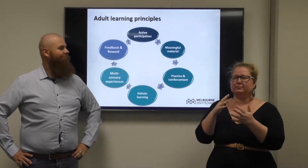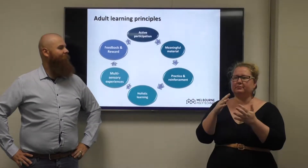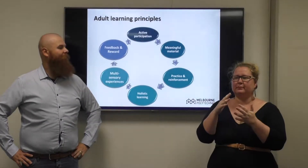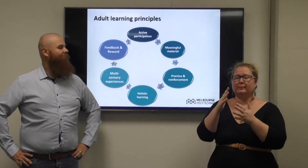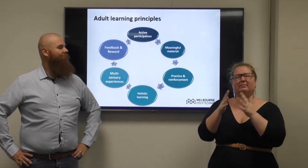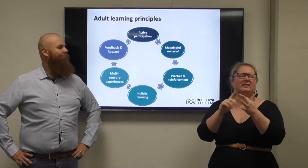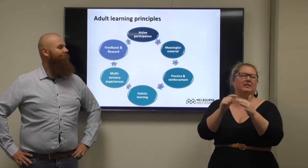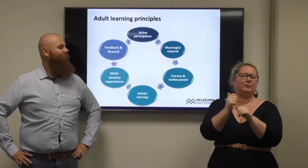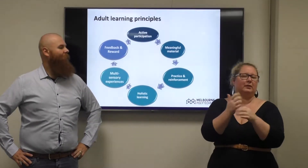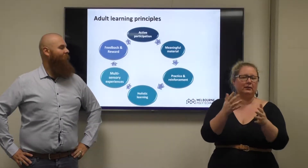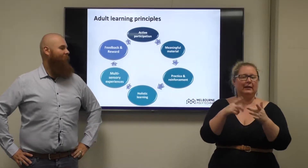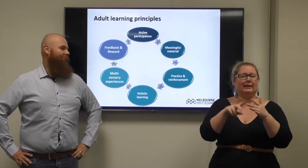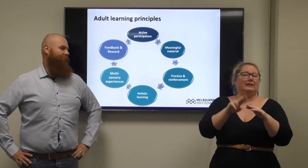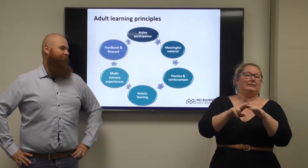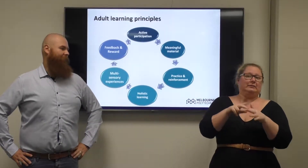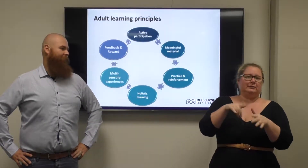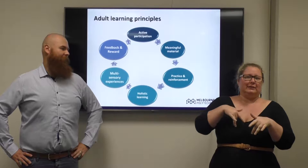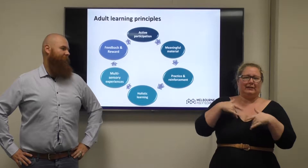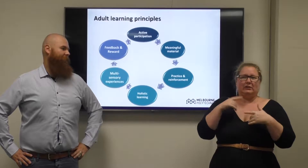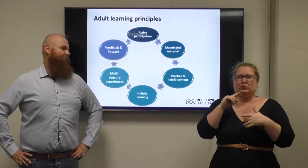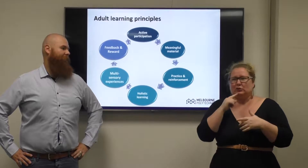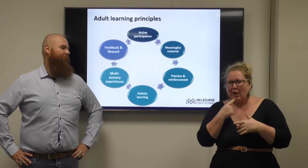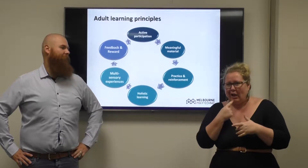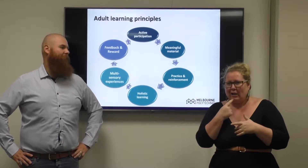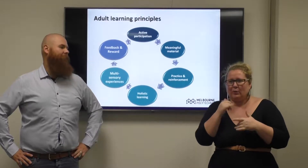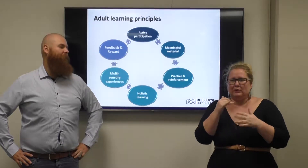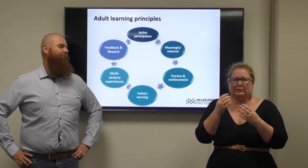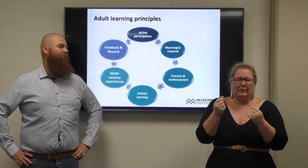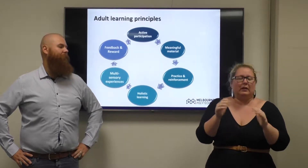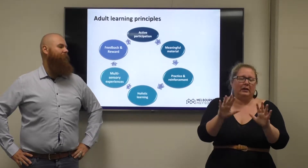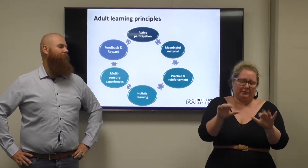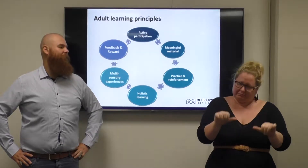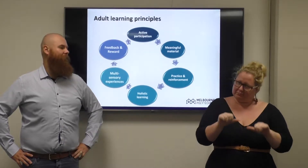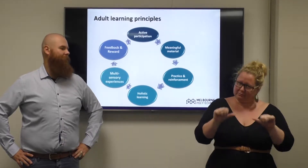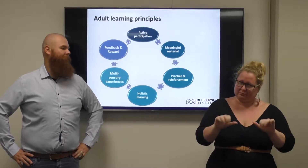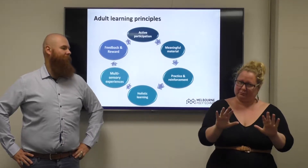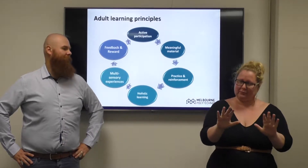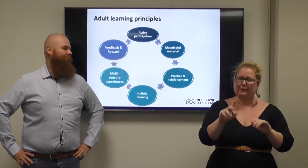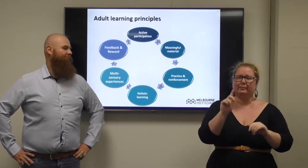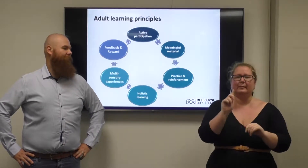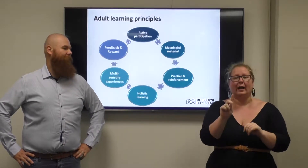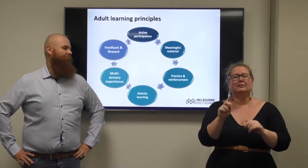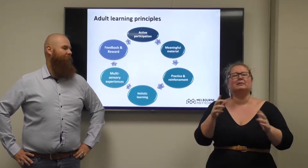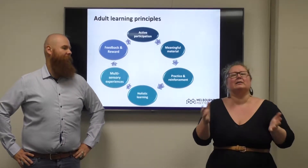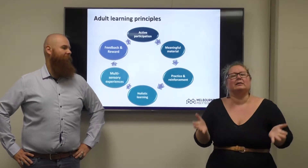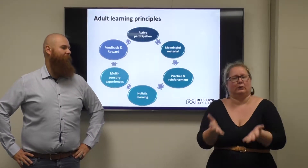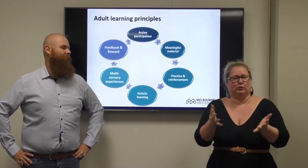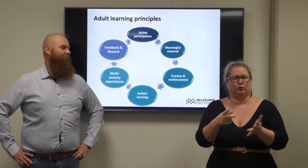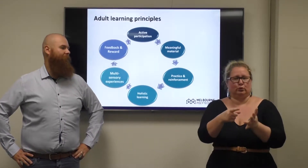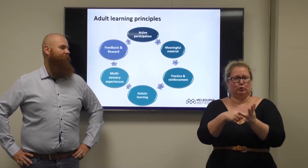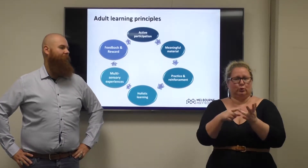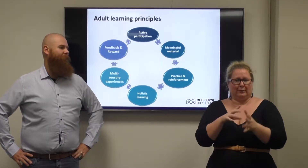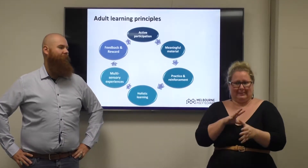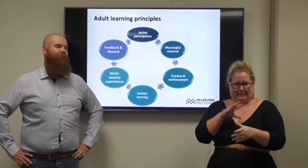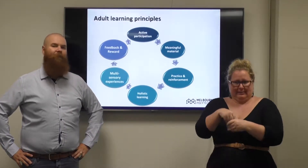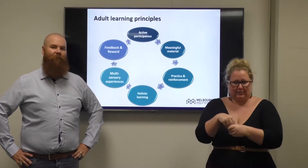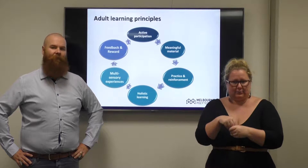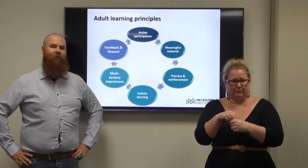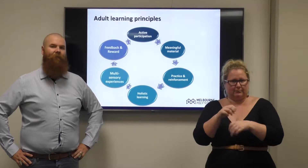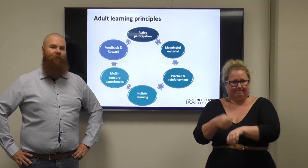participation. For example, you feel quite shy or reticent, that's okay, but we do encourage you to